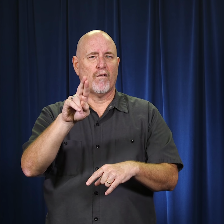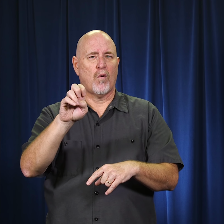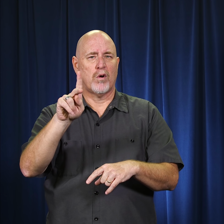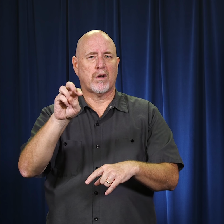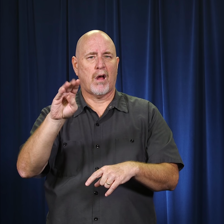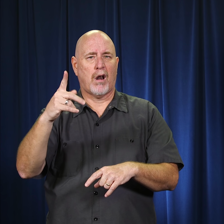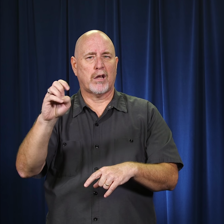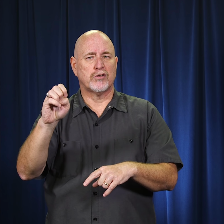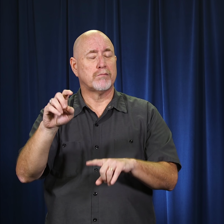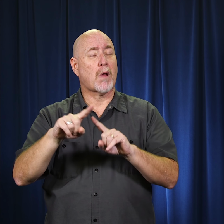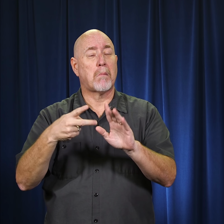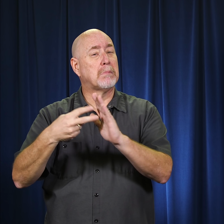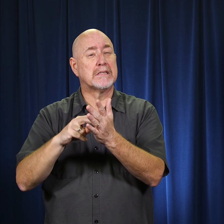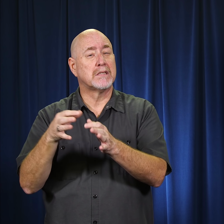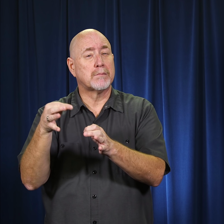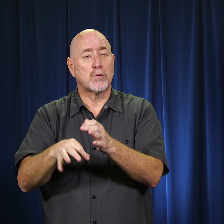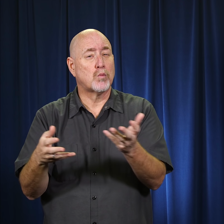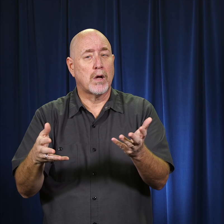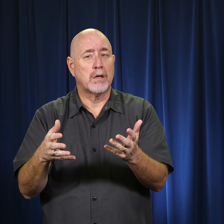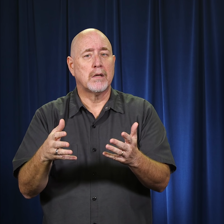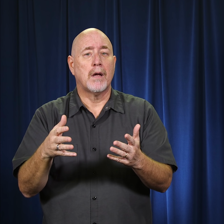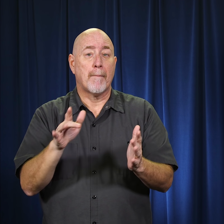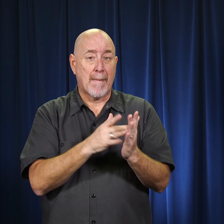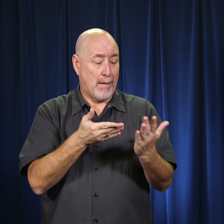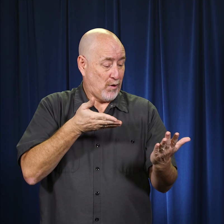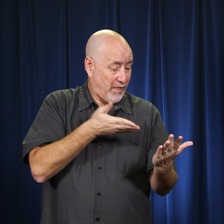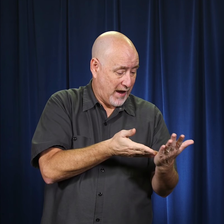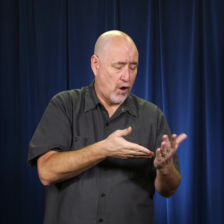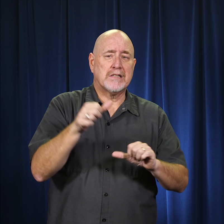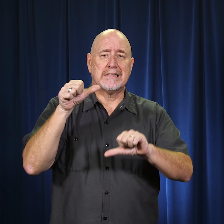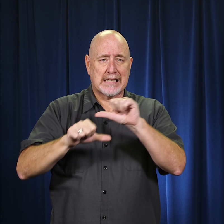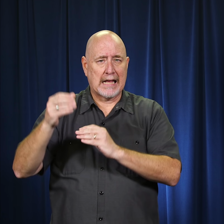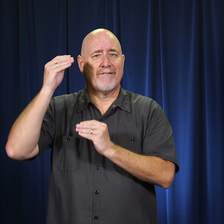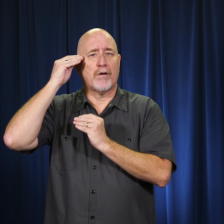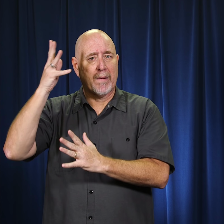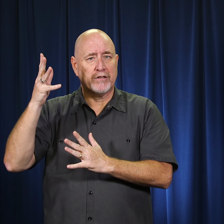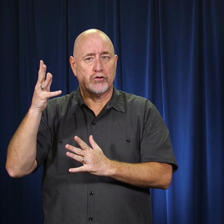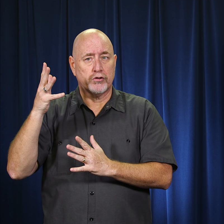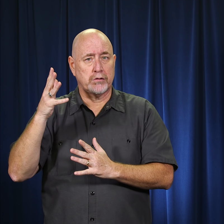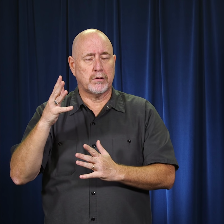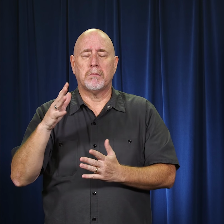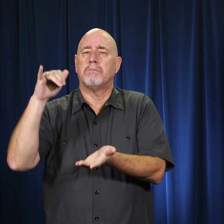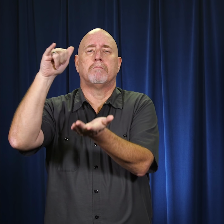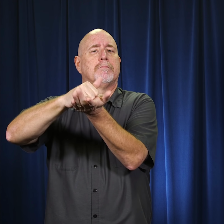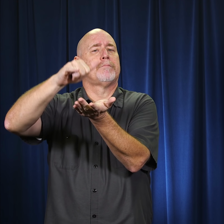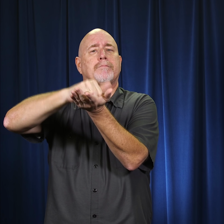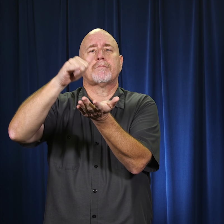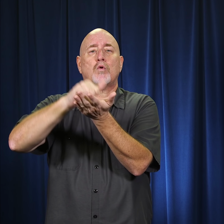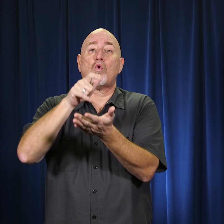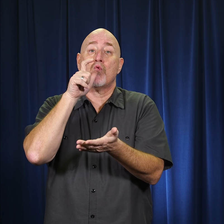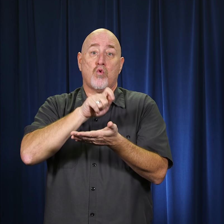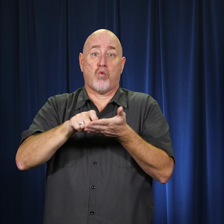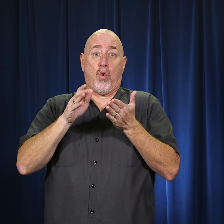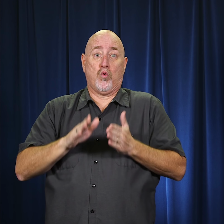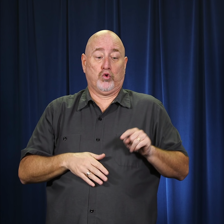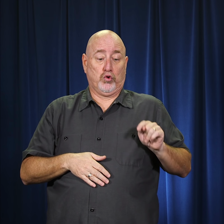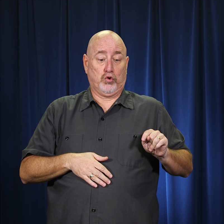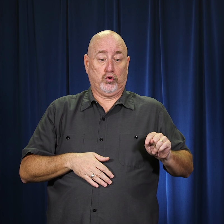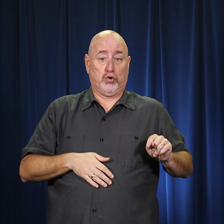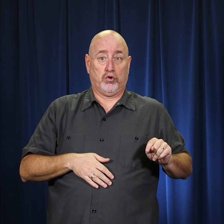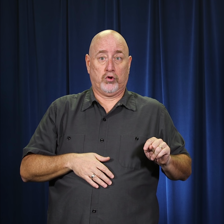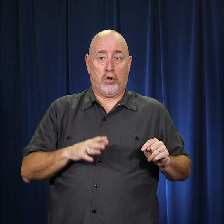it just simply means that the Bible has scientific information in it that there's no way the writers